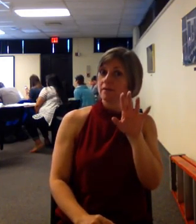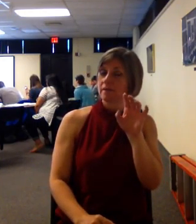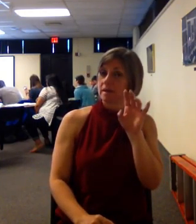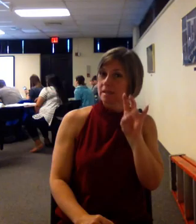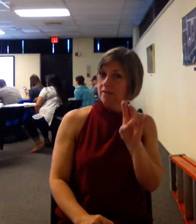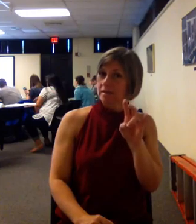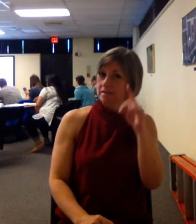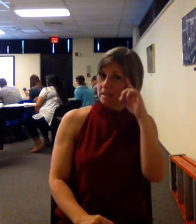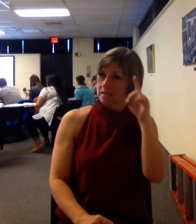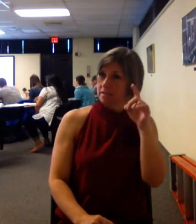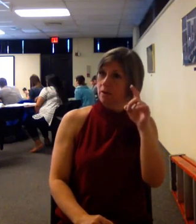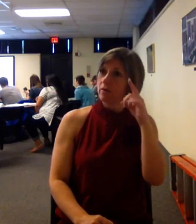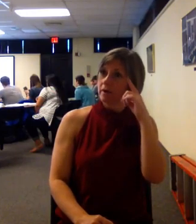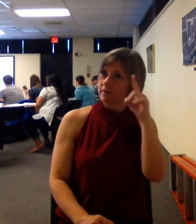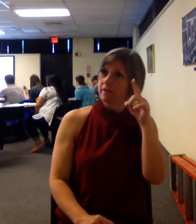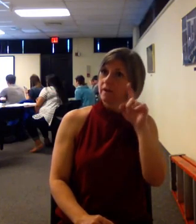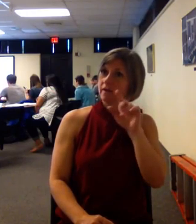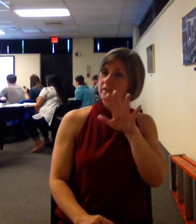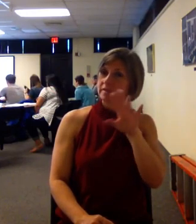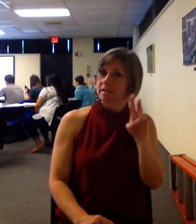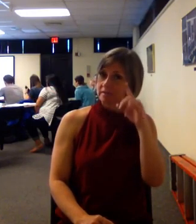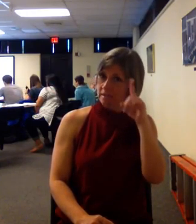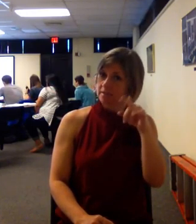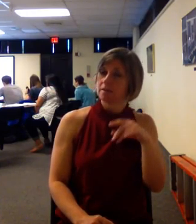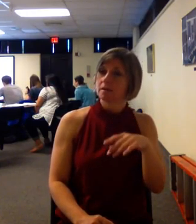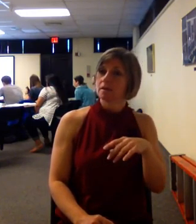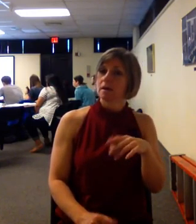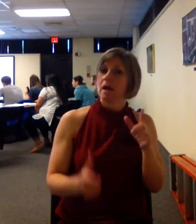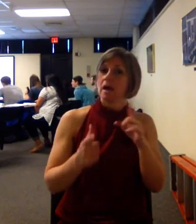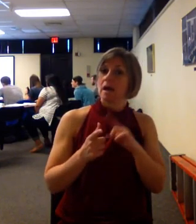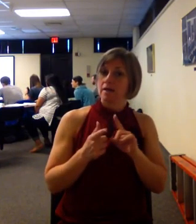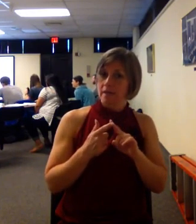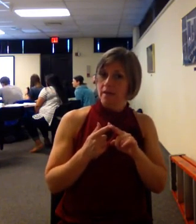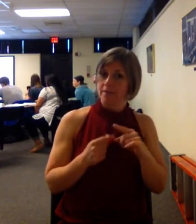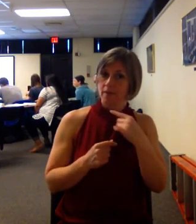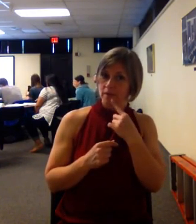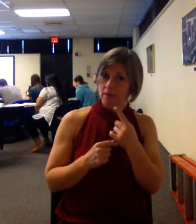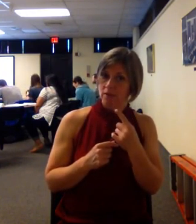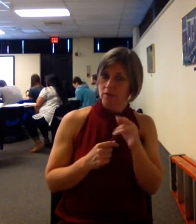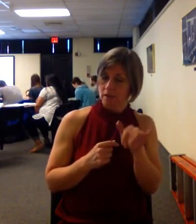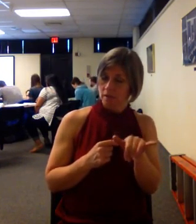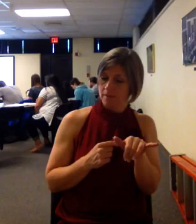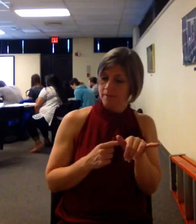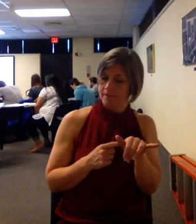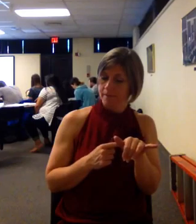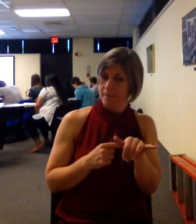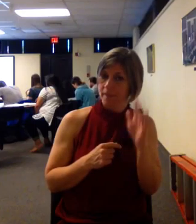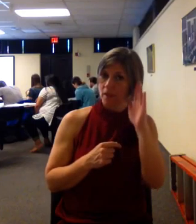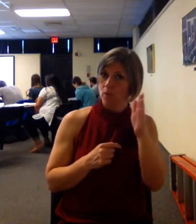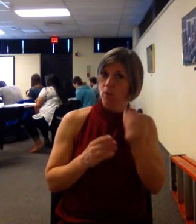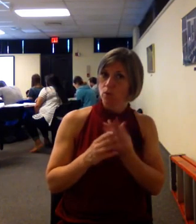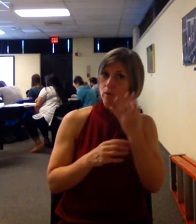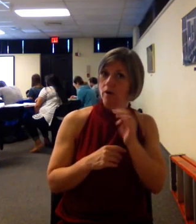cents, okay, for 57 cents, sorry. And then they're telling you that it's going to grow at 4%, and you've